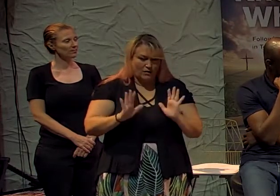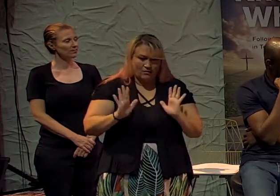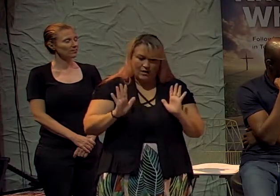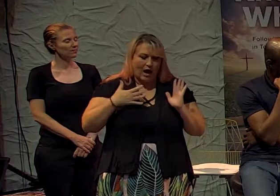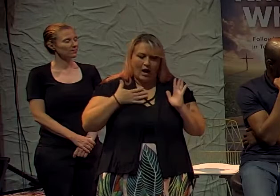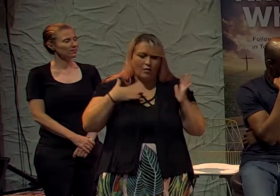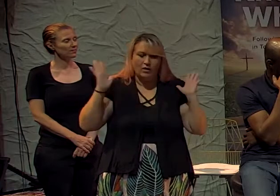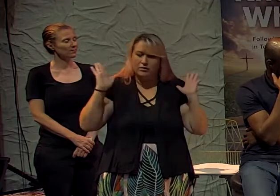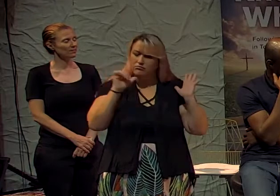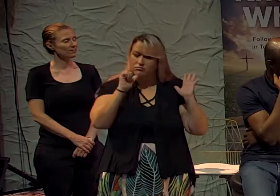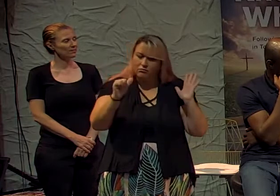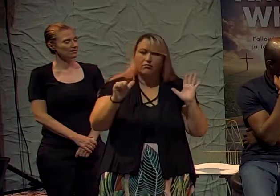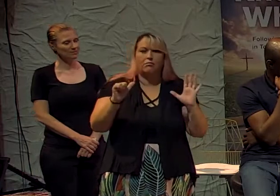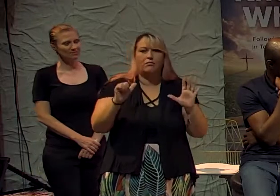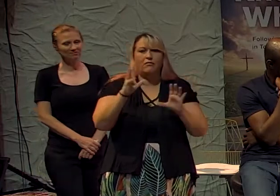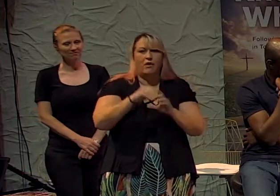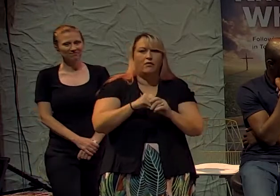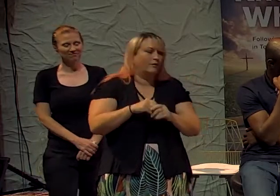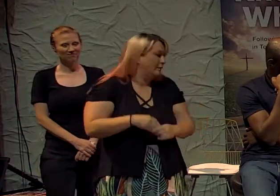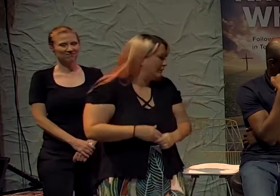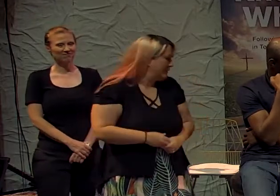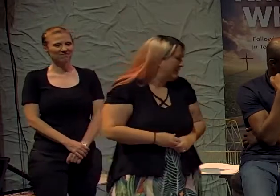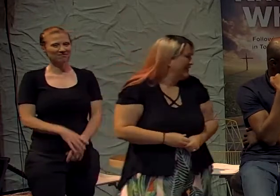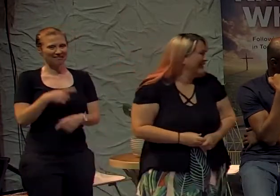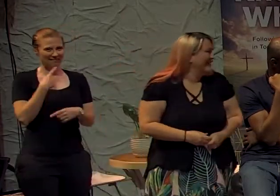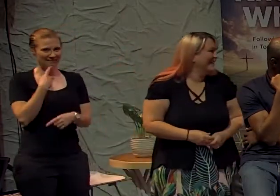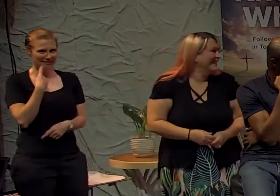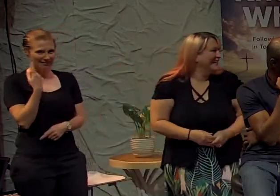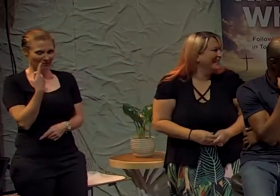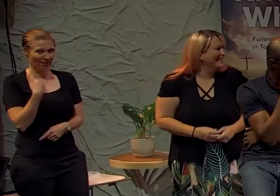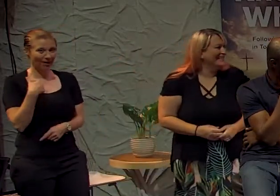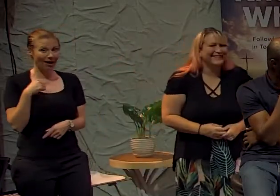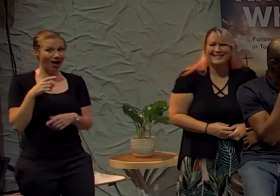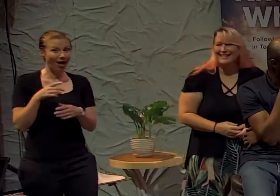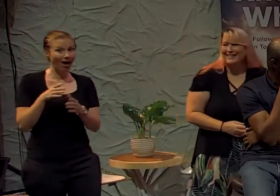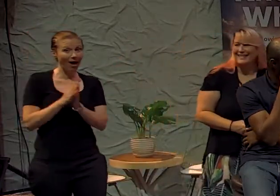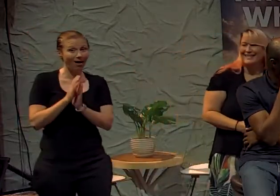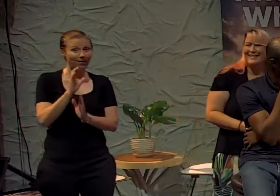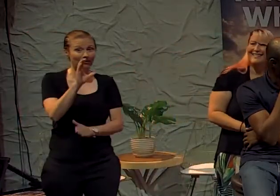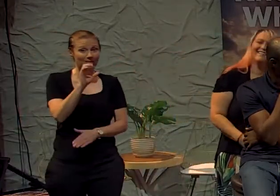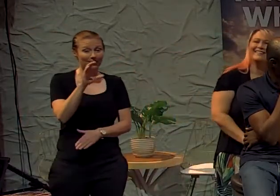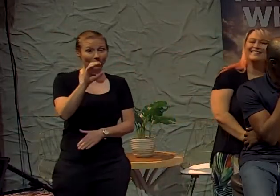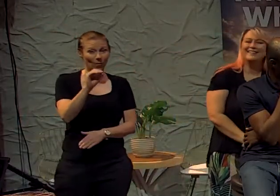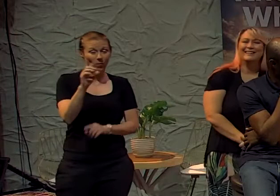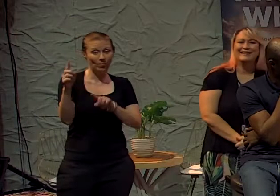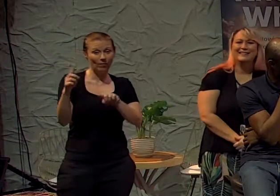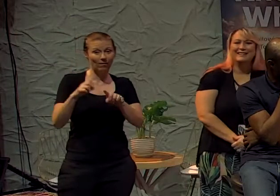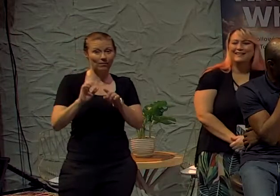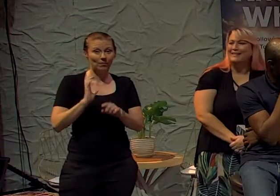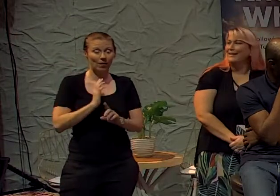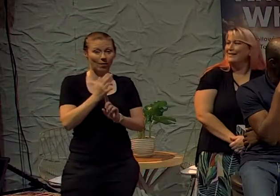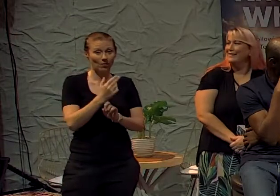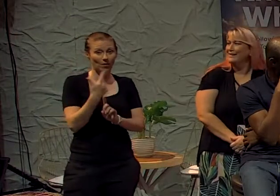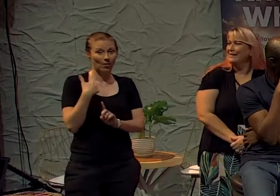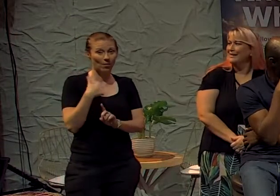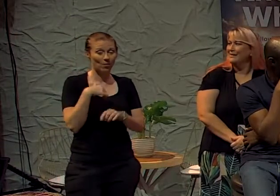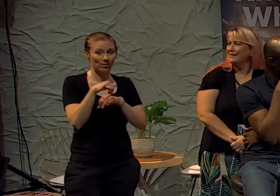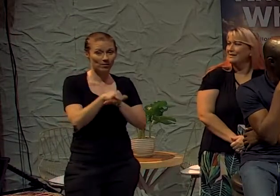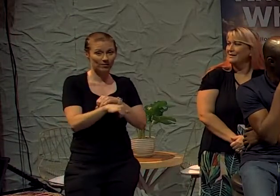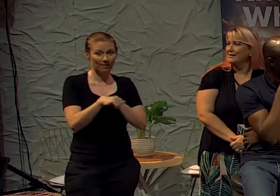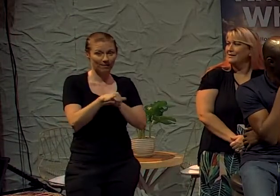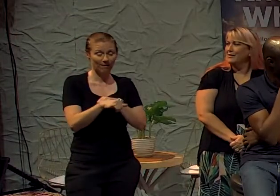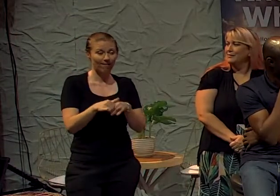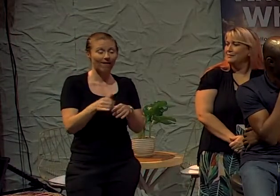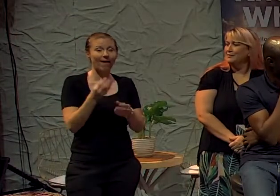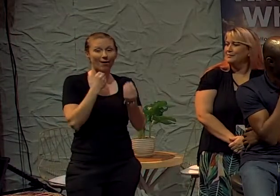And yeah. So I made the CEO come to our hotel where we were staying and